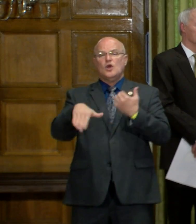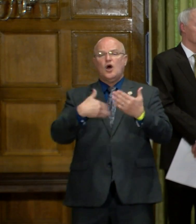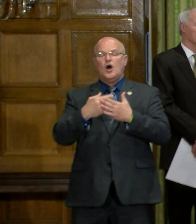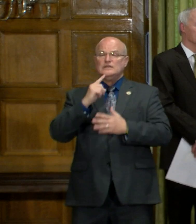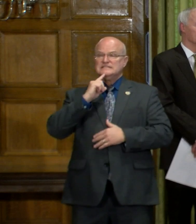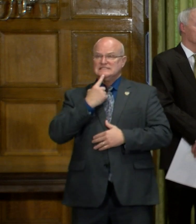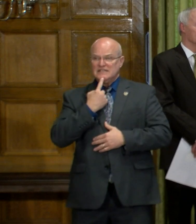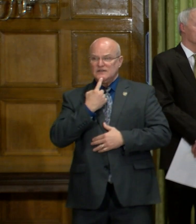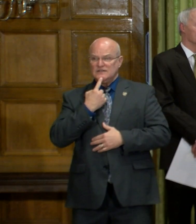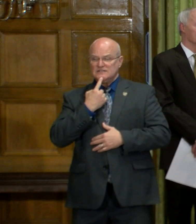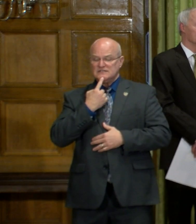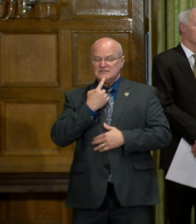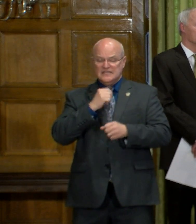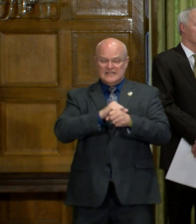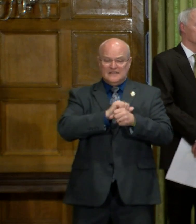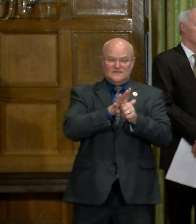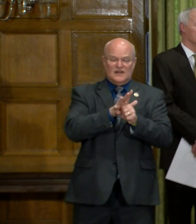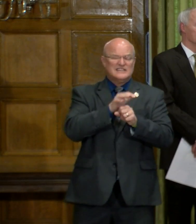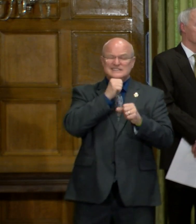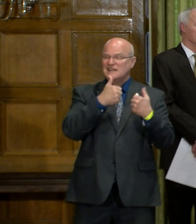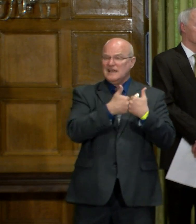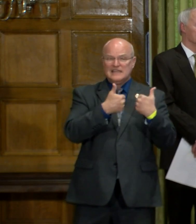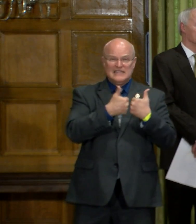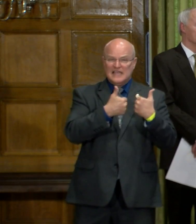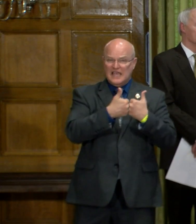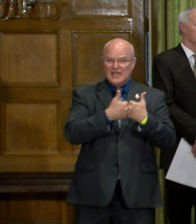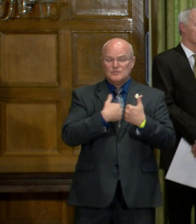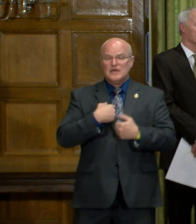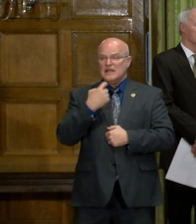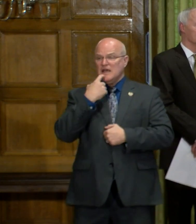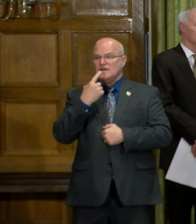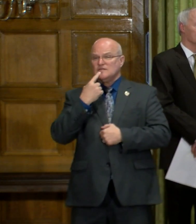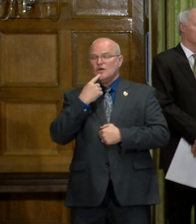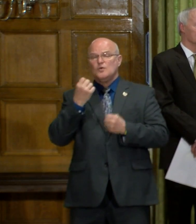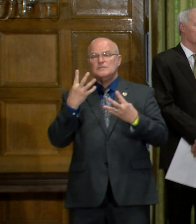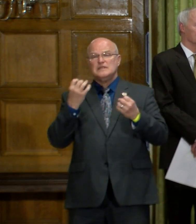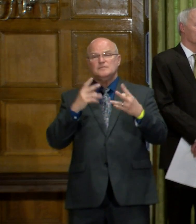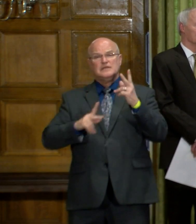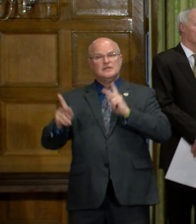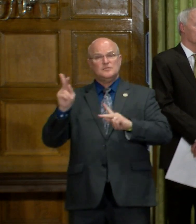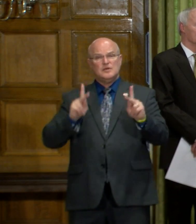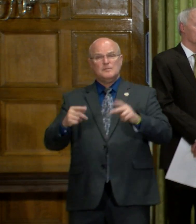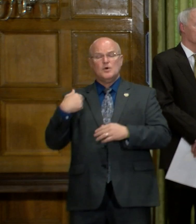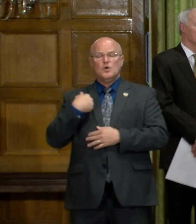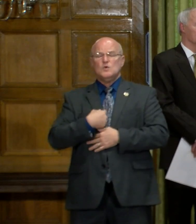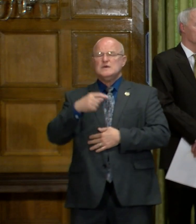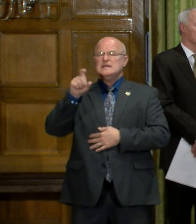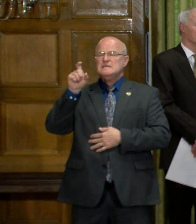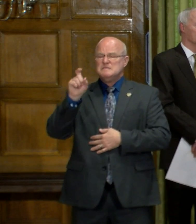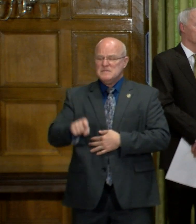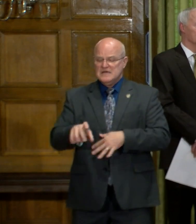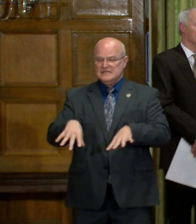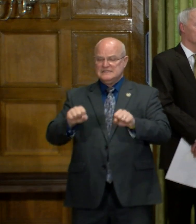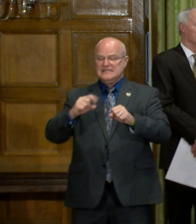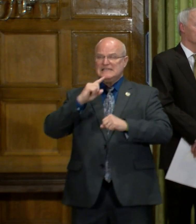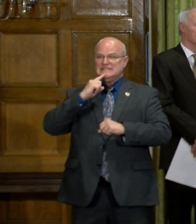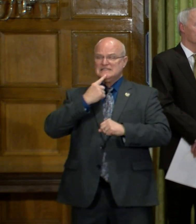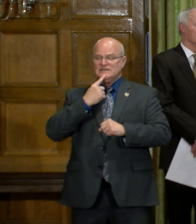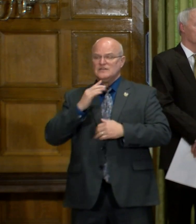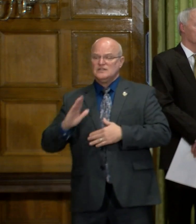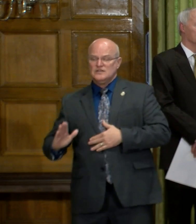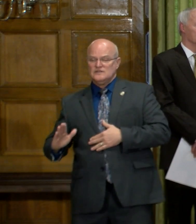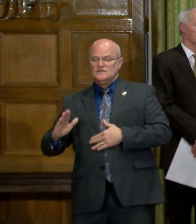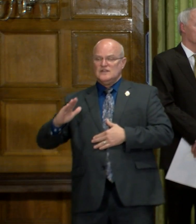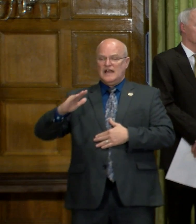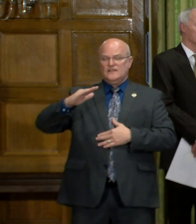this serious. This virus is not a game. And as I've shared with many of our constituents, that we have to take this serious to truly flatten the curve,